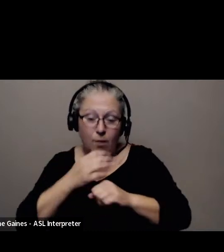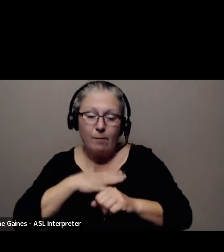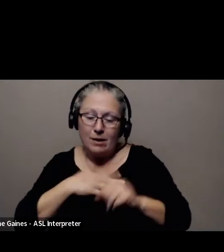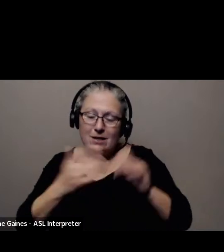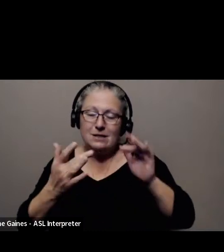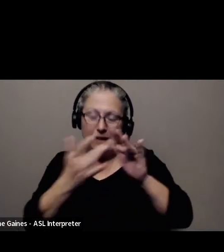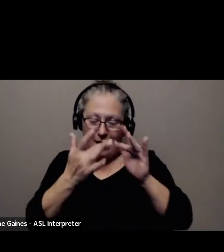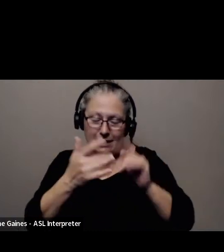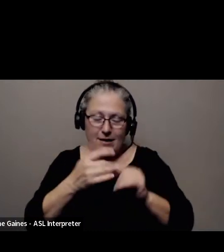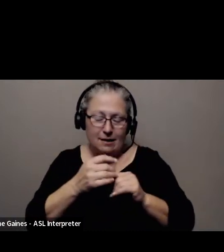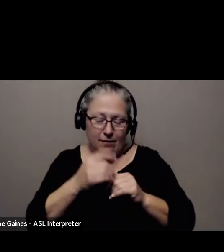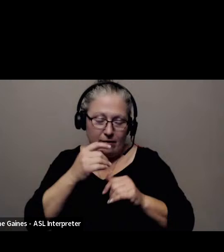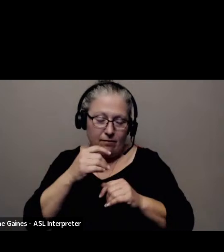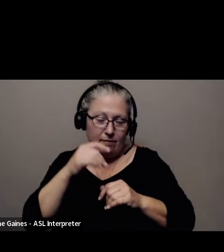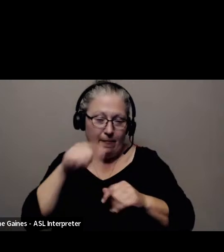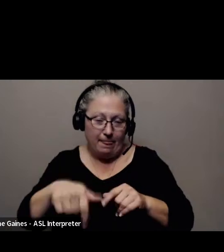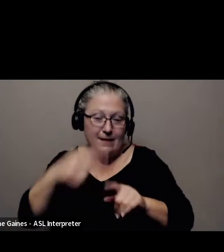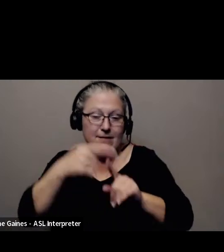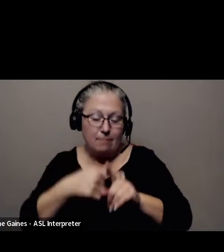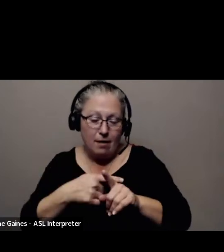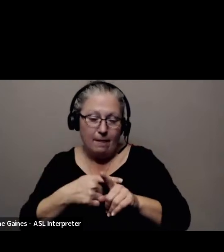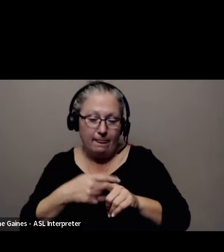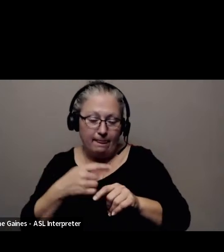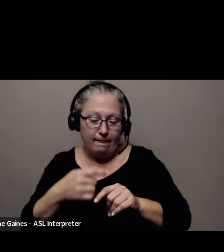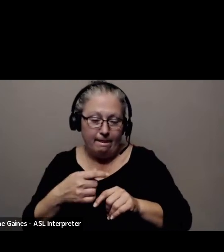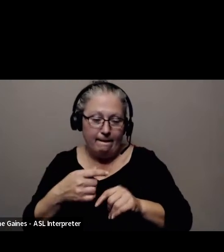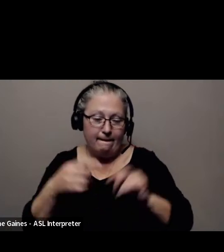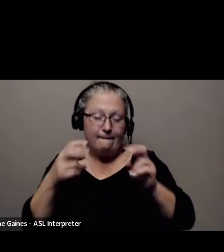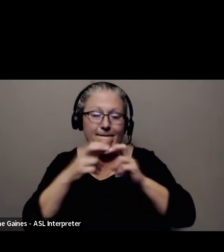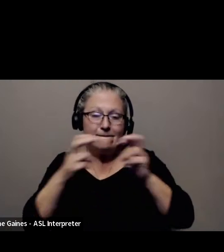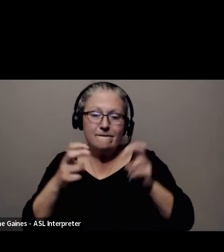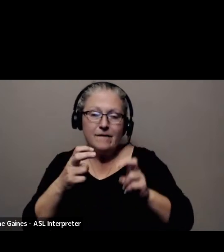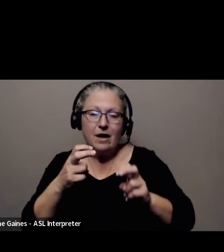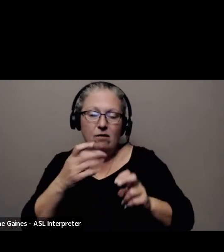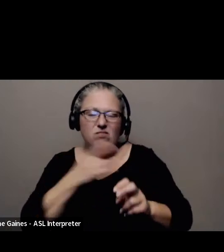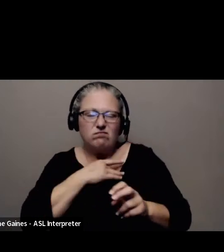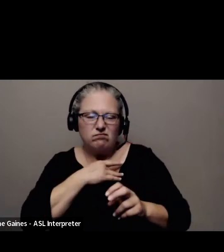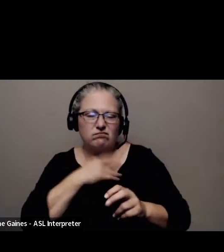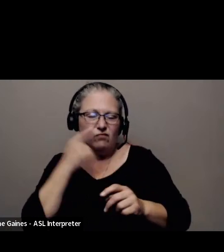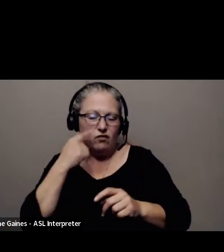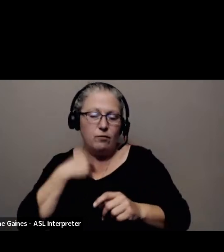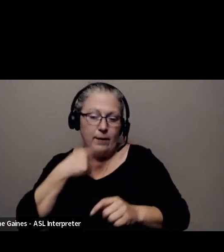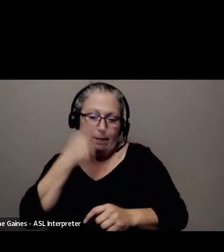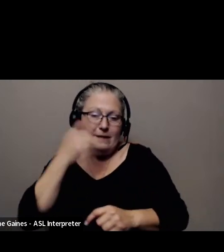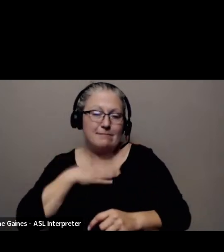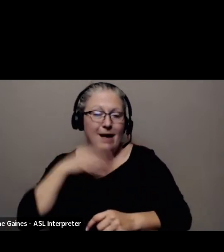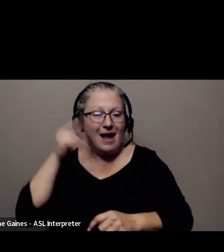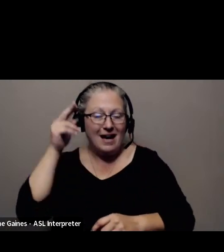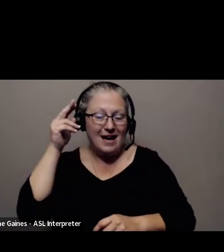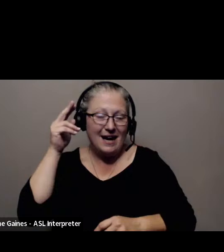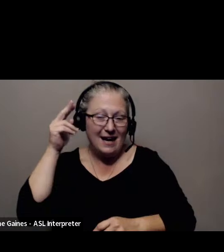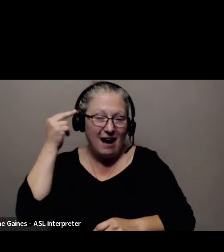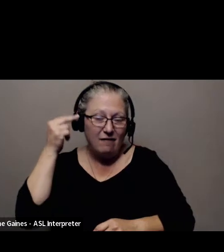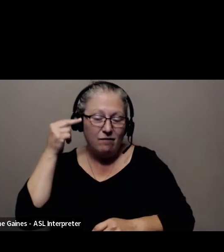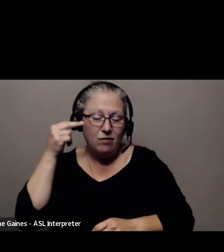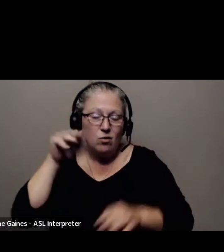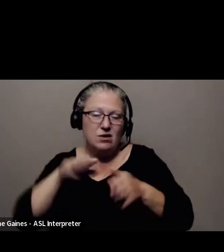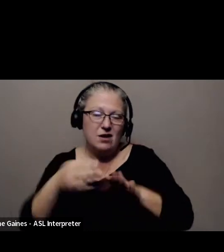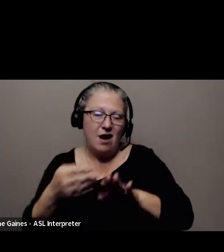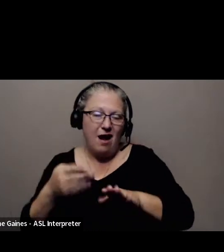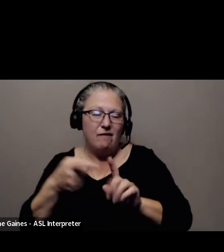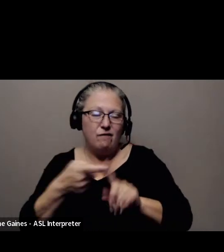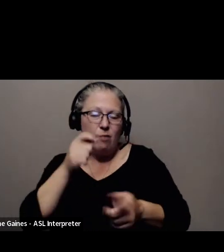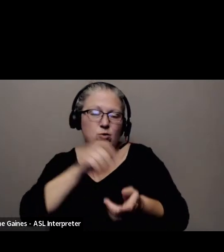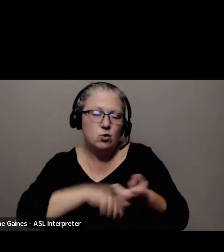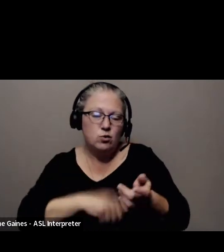out. This month is very dear to my heart because my nephew died by suicide a couple years ago,